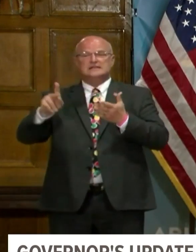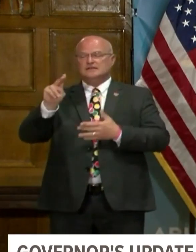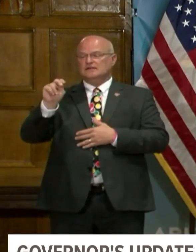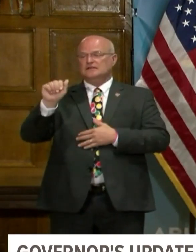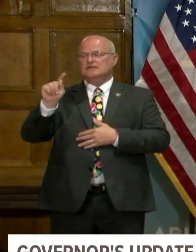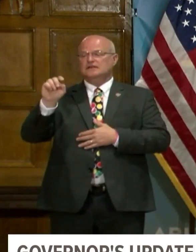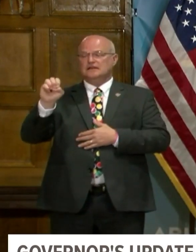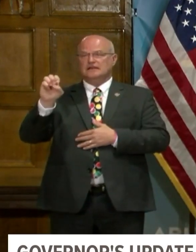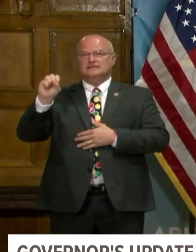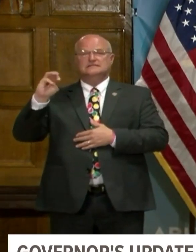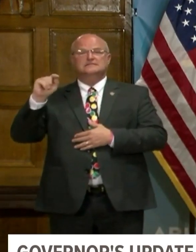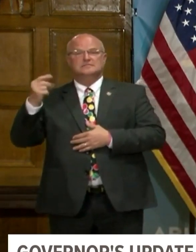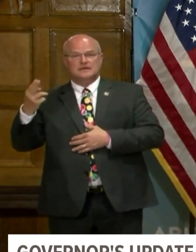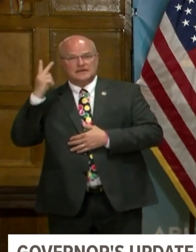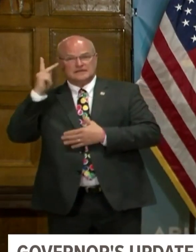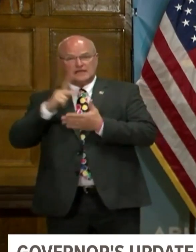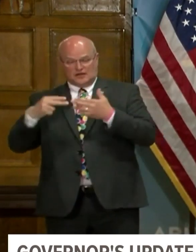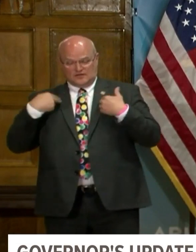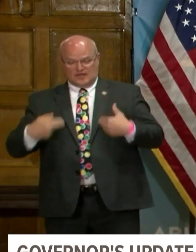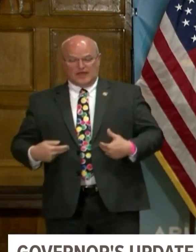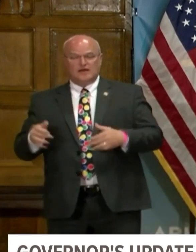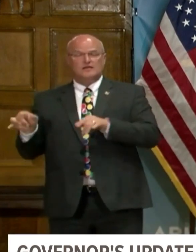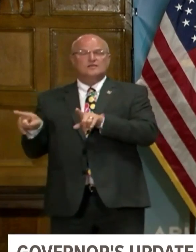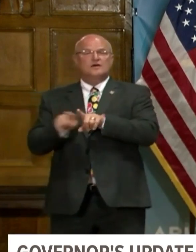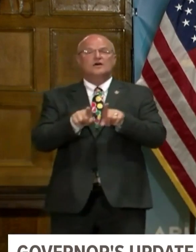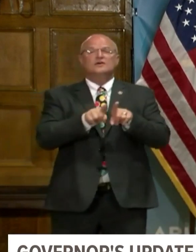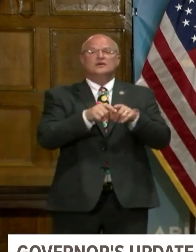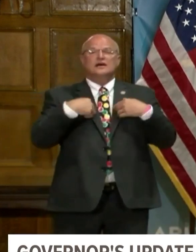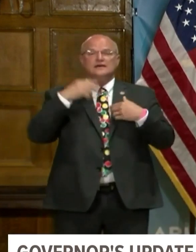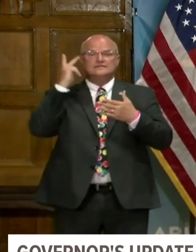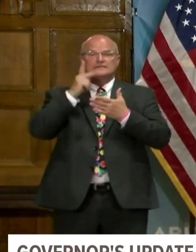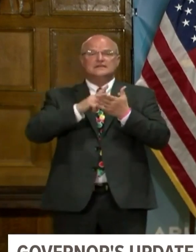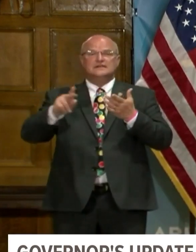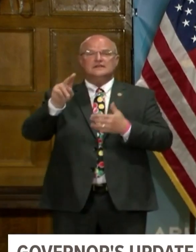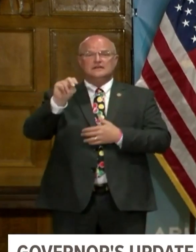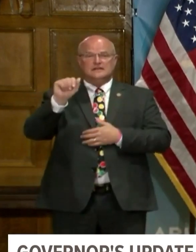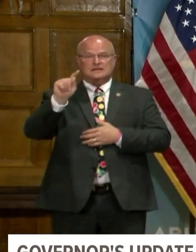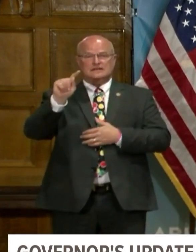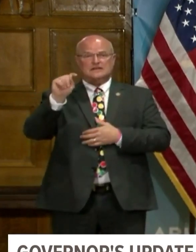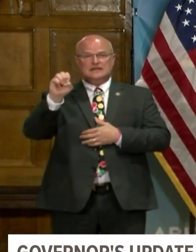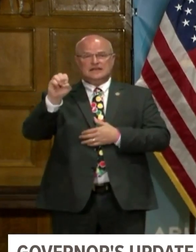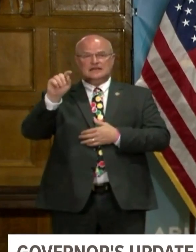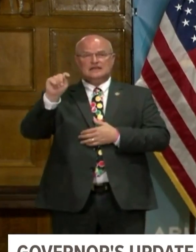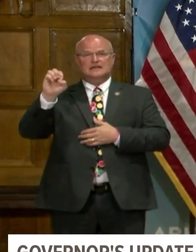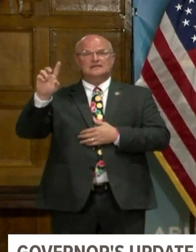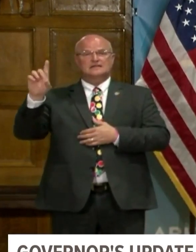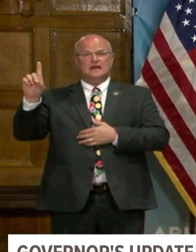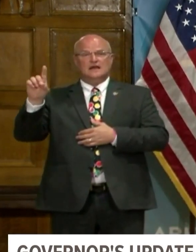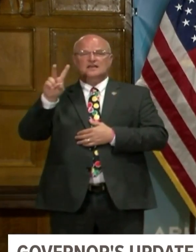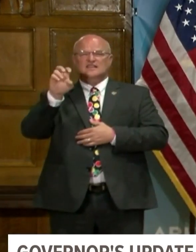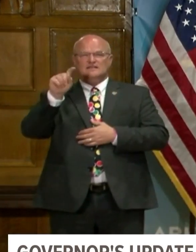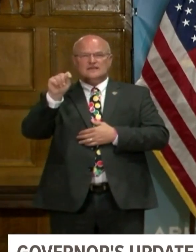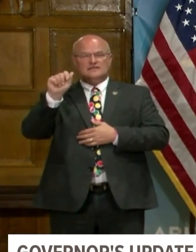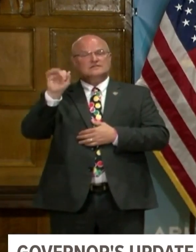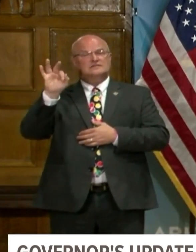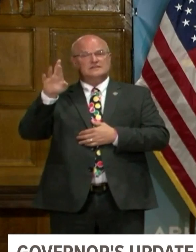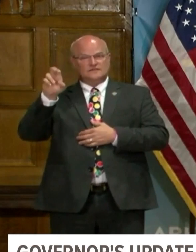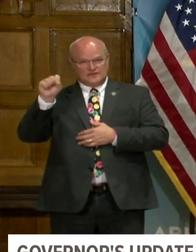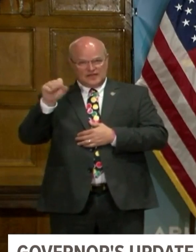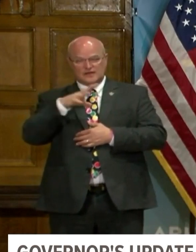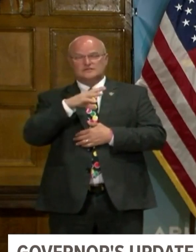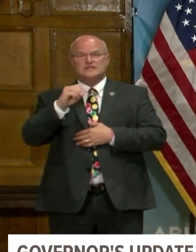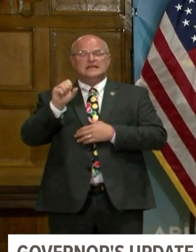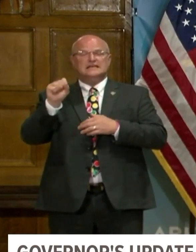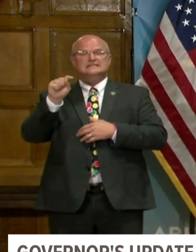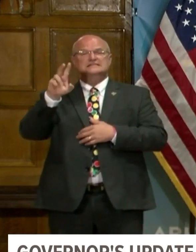Smith, Secretary of Health. I also have Secretary Nate Todd of the Department of Veterans Affairs and